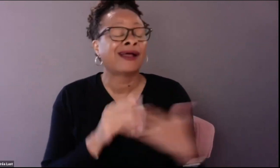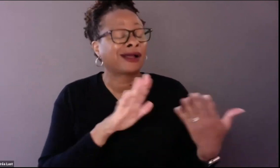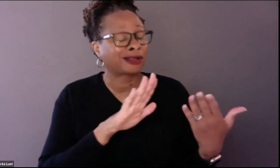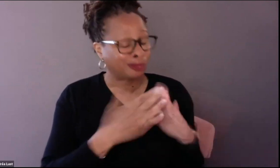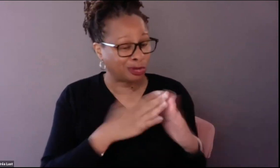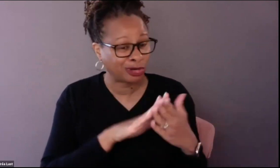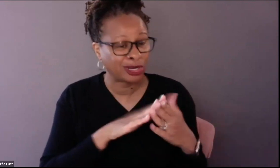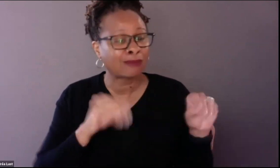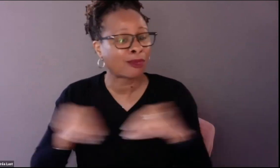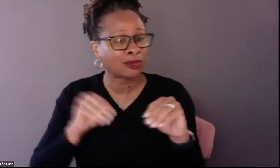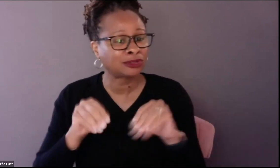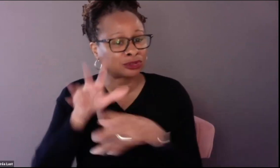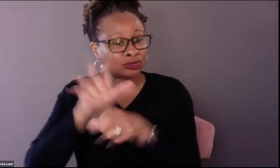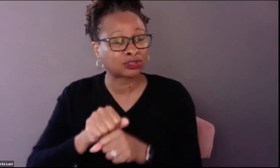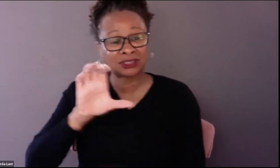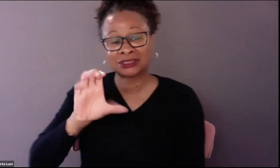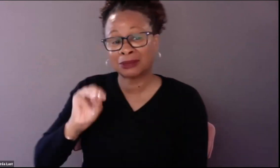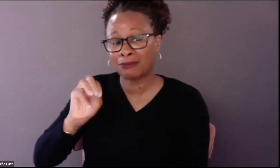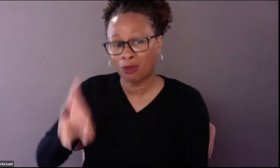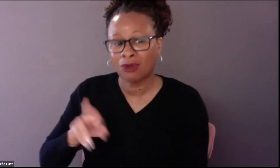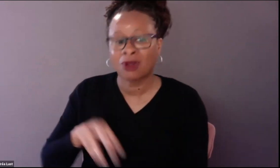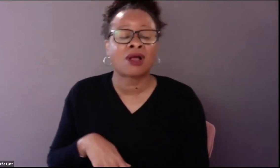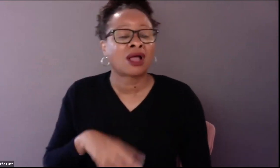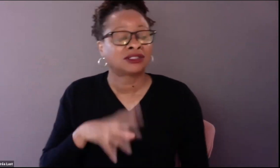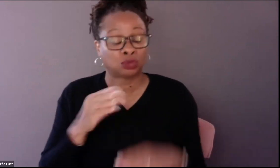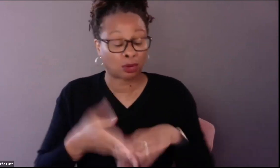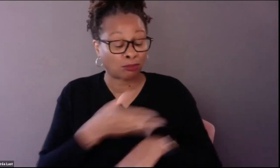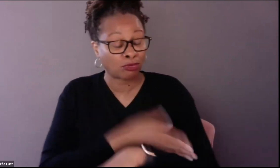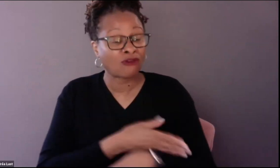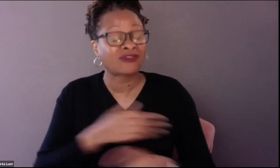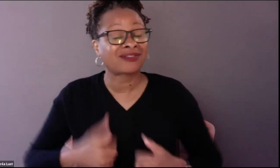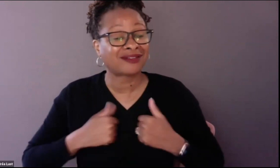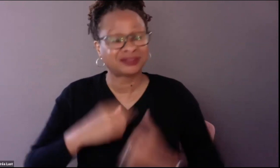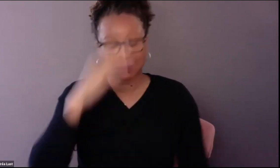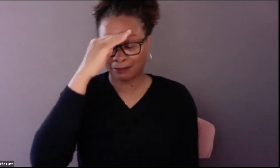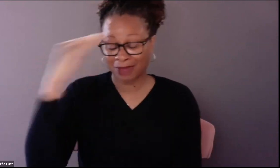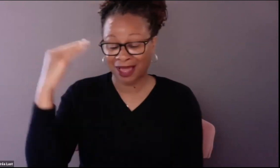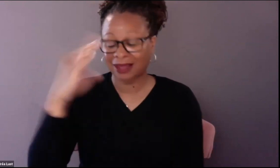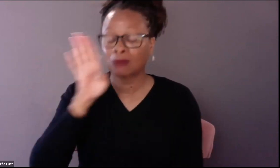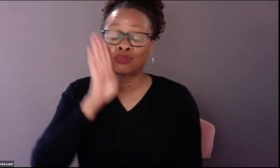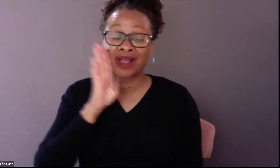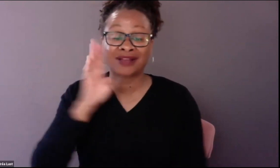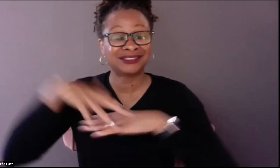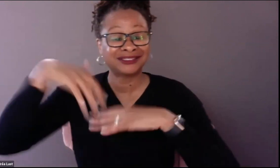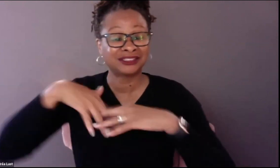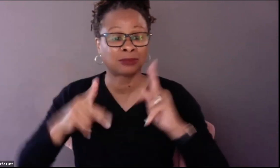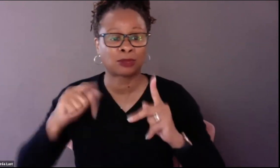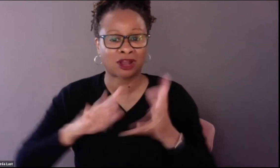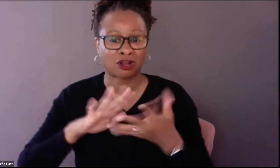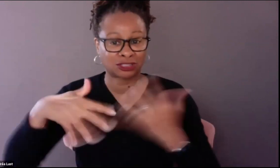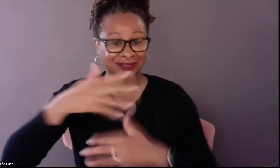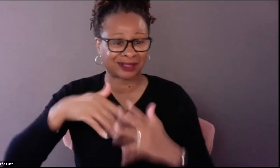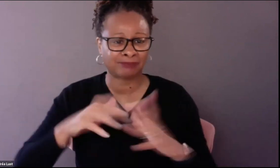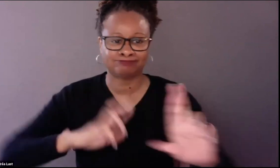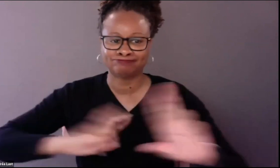social enterprises to improve the lives of Black, Brown, and Indigenous people in our society. And I look forward to